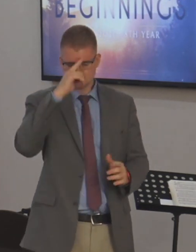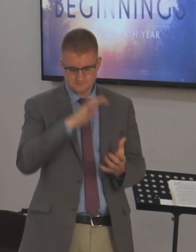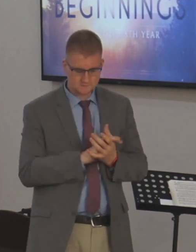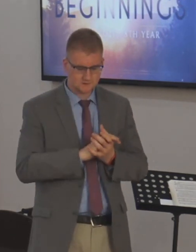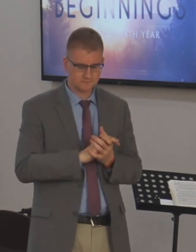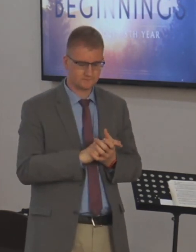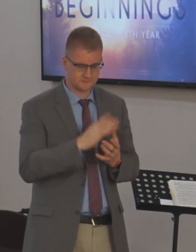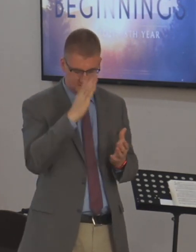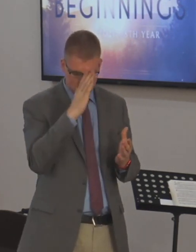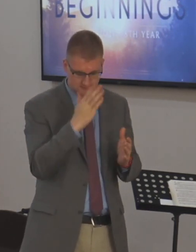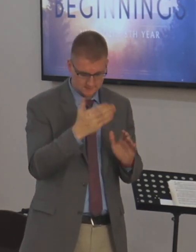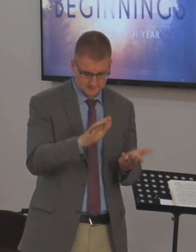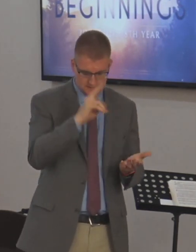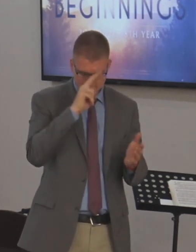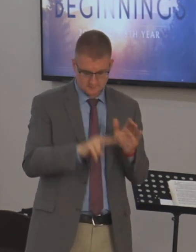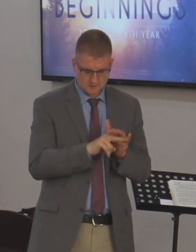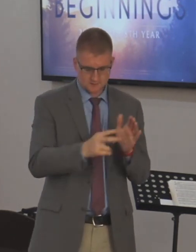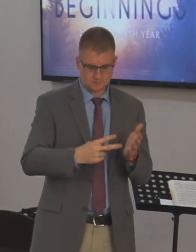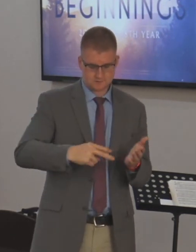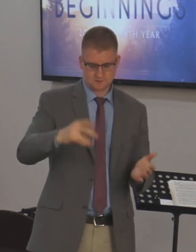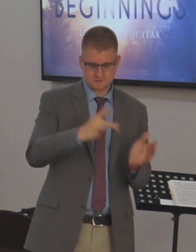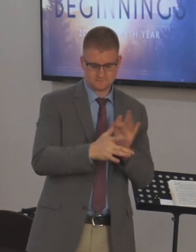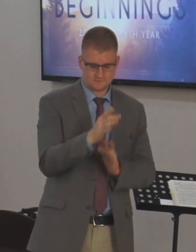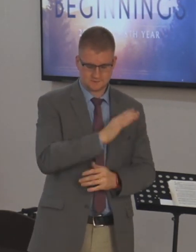death, burial, and resurrection of the Lord Jesus Christ.